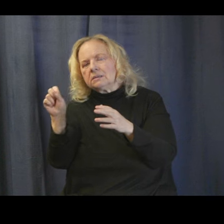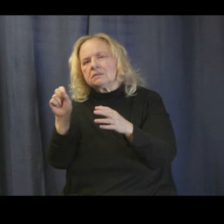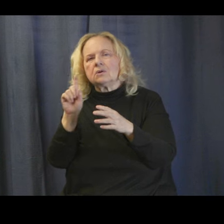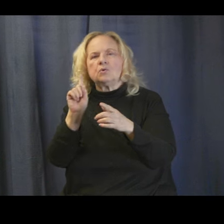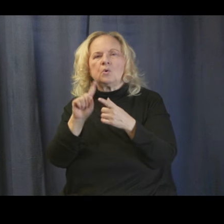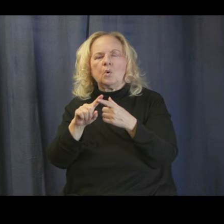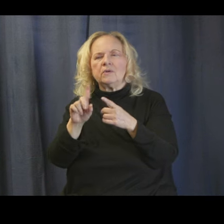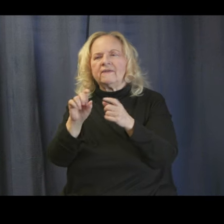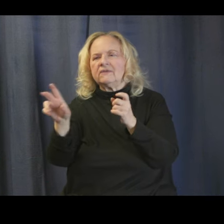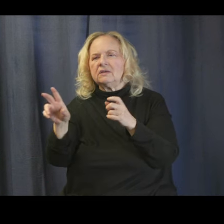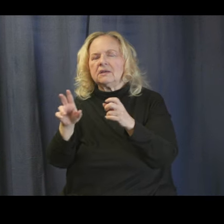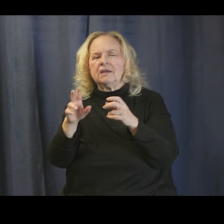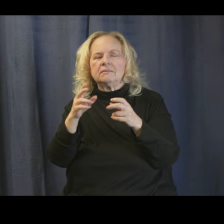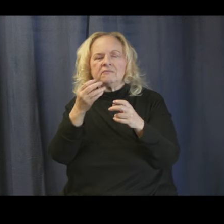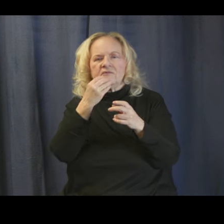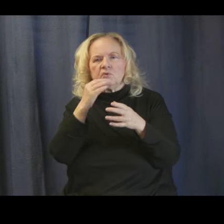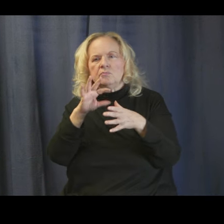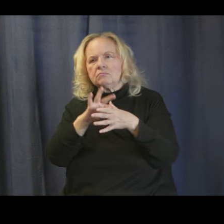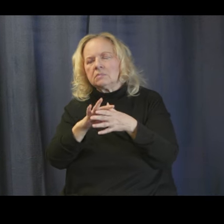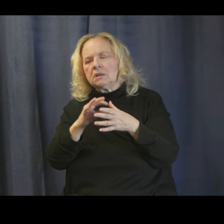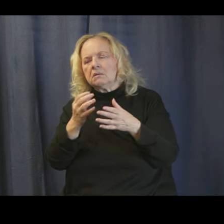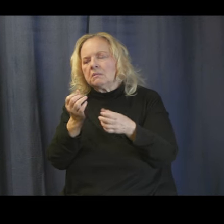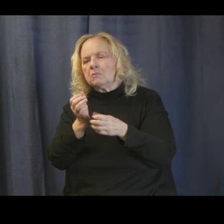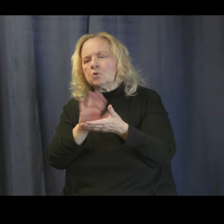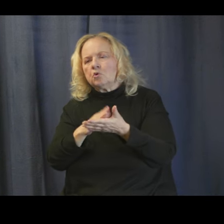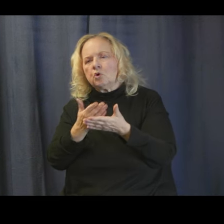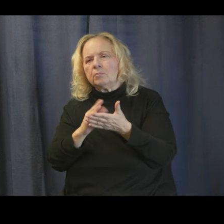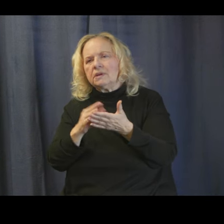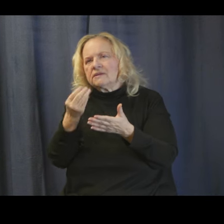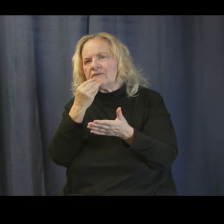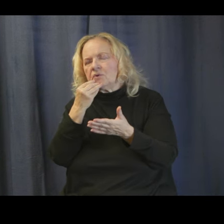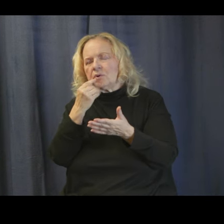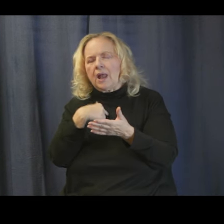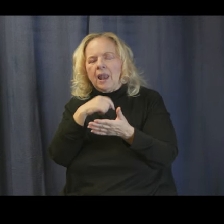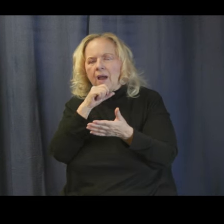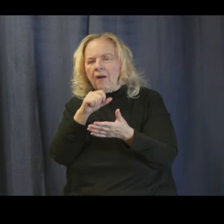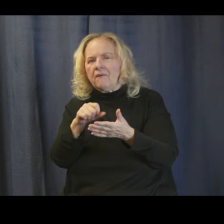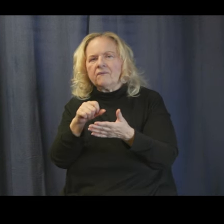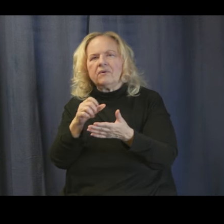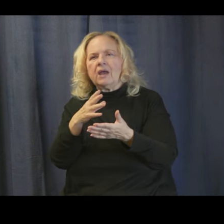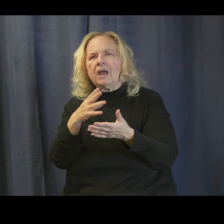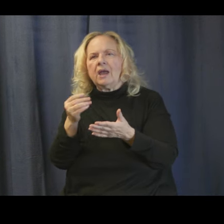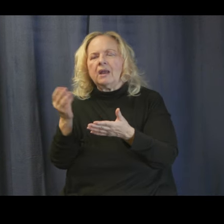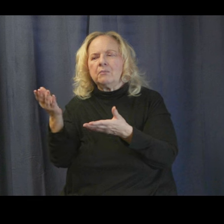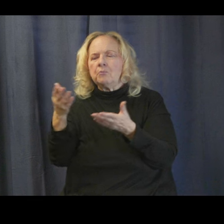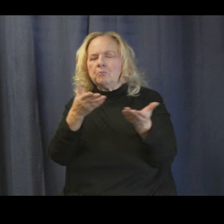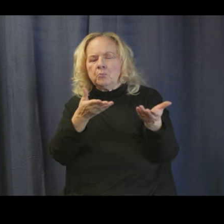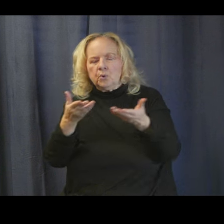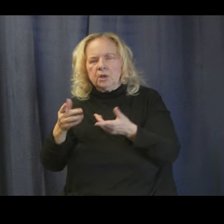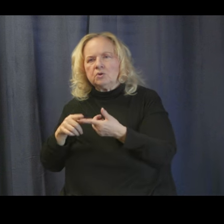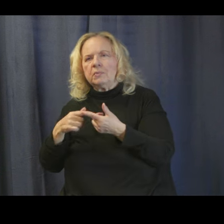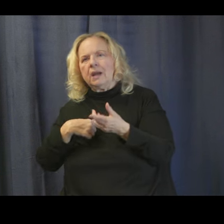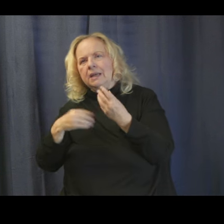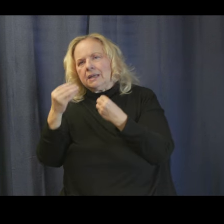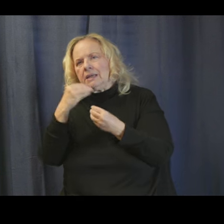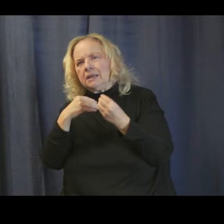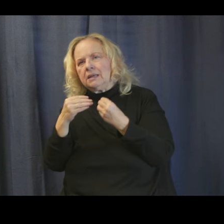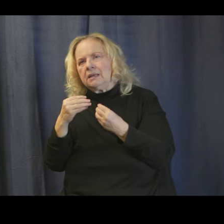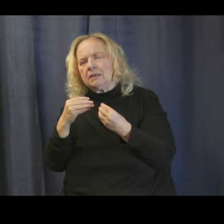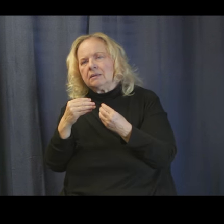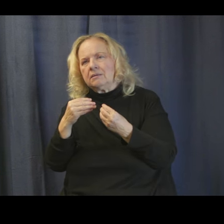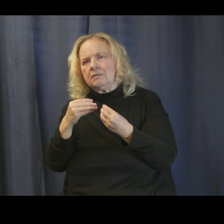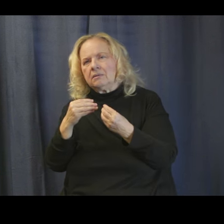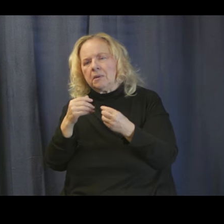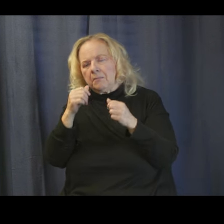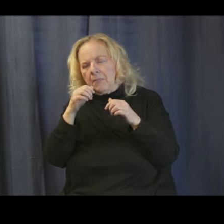out to the field, take me some venison, make me savory food such as I love, and bring it to me that I may eat and that my soul